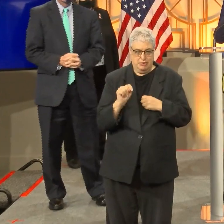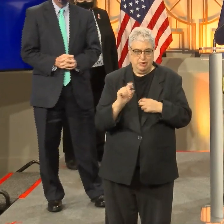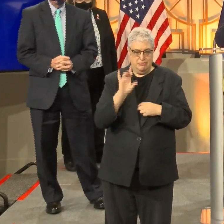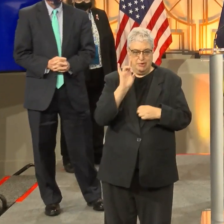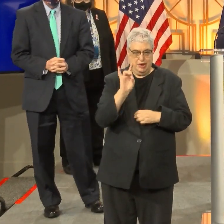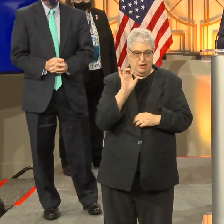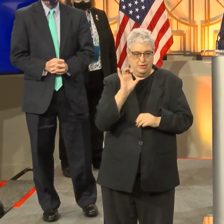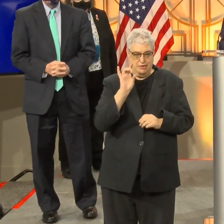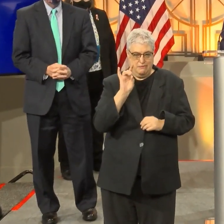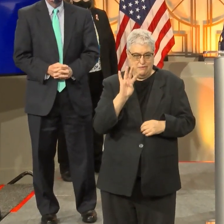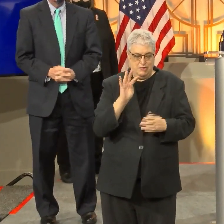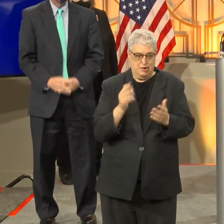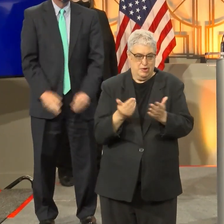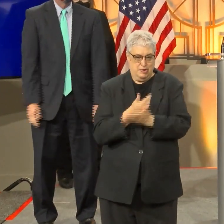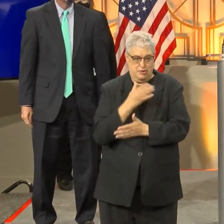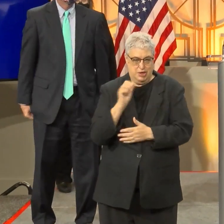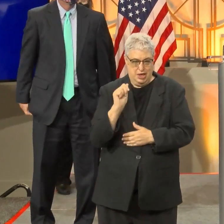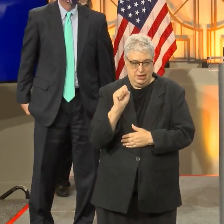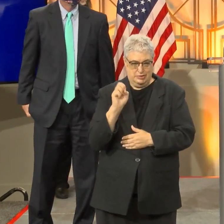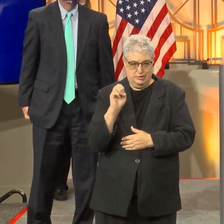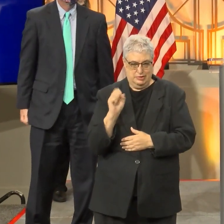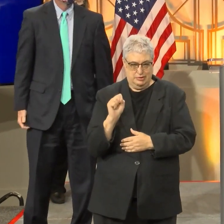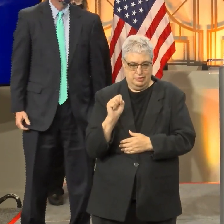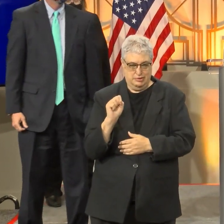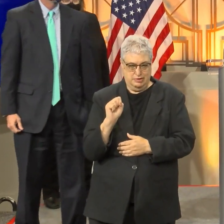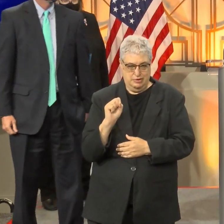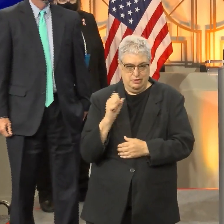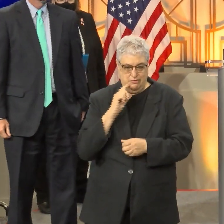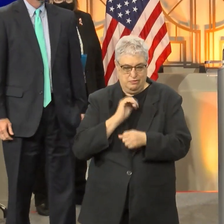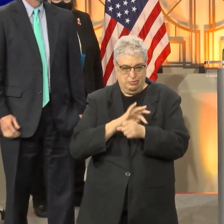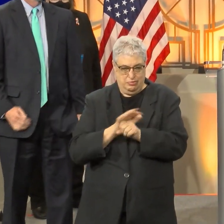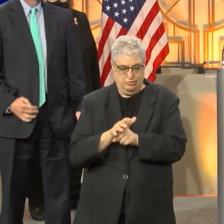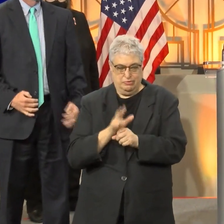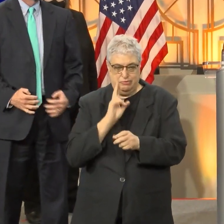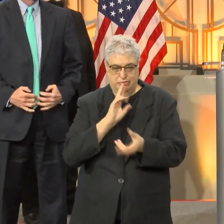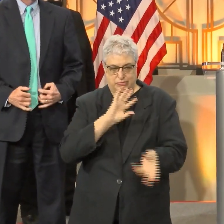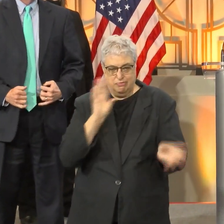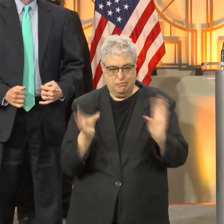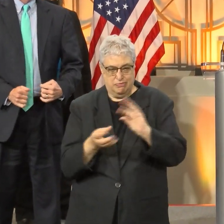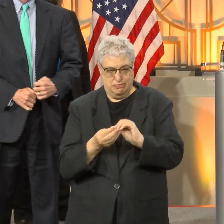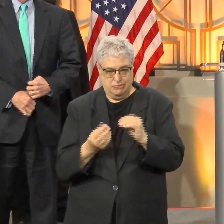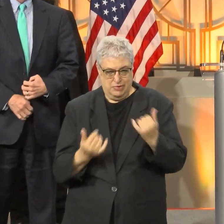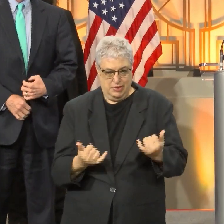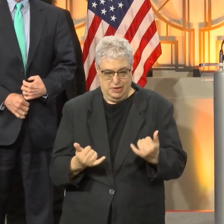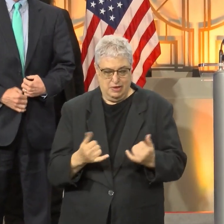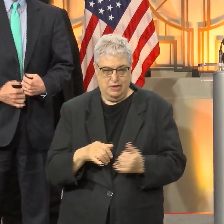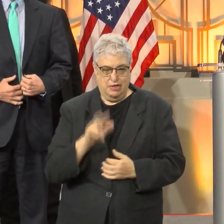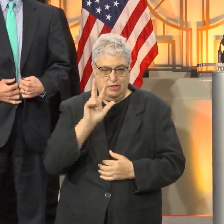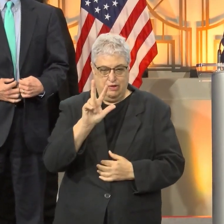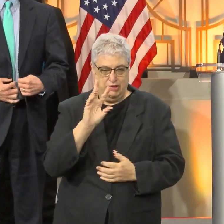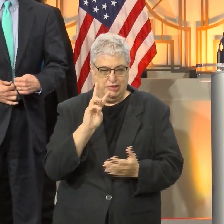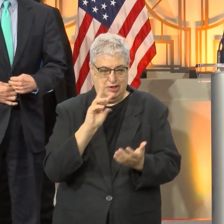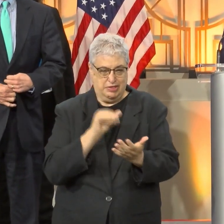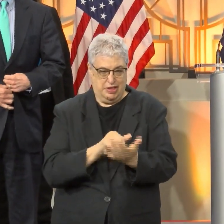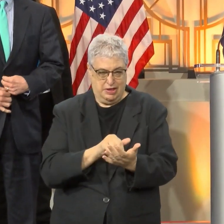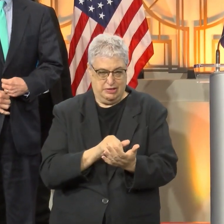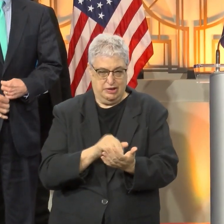884 new cases of COVID-19, bringing Houston's total count down to